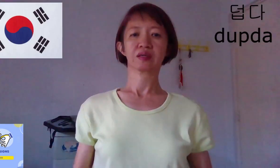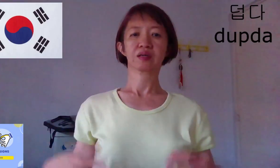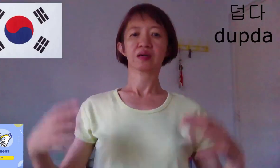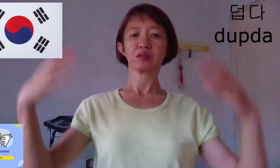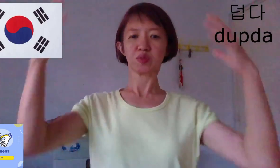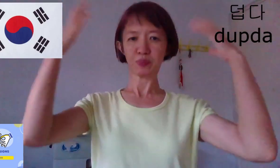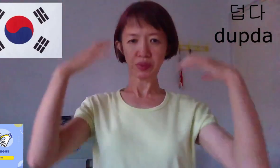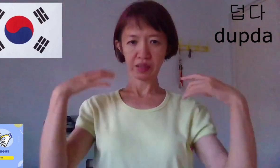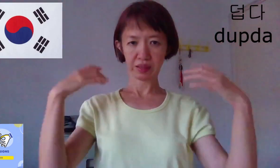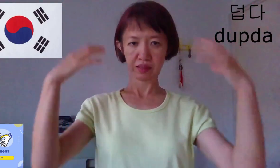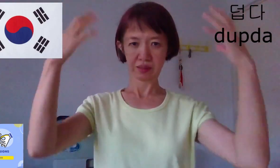dukta,